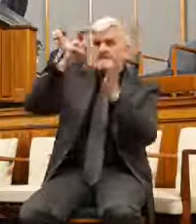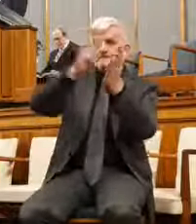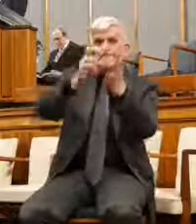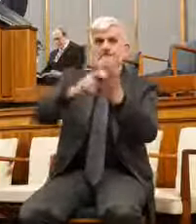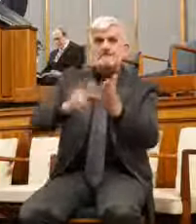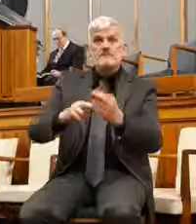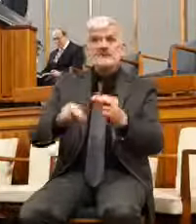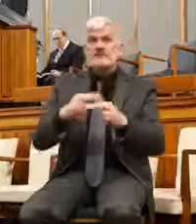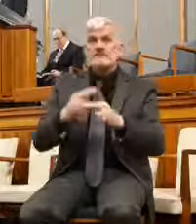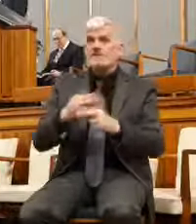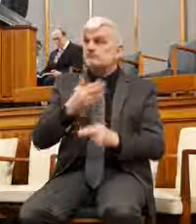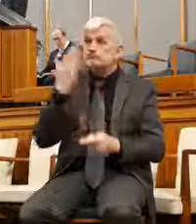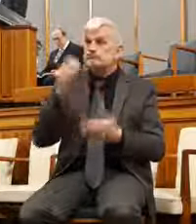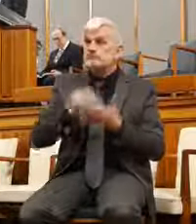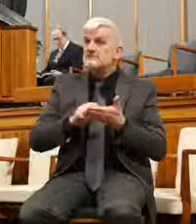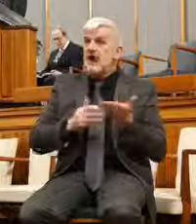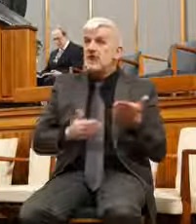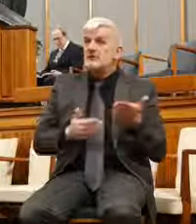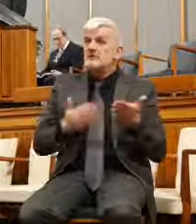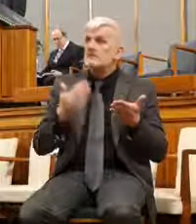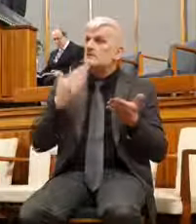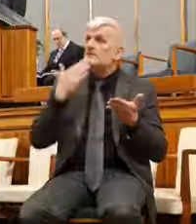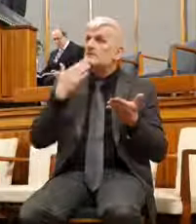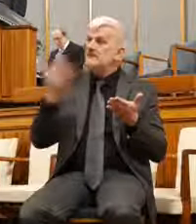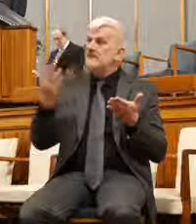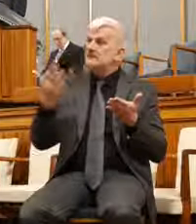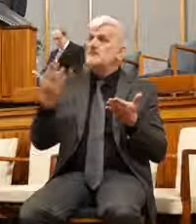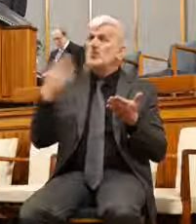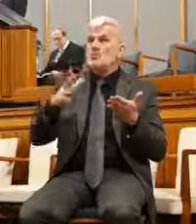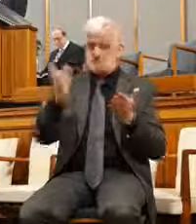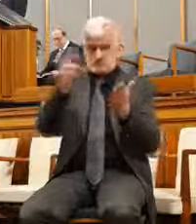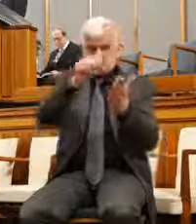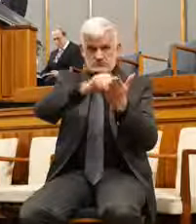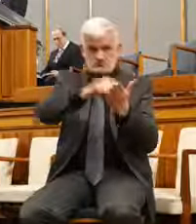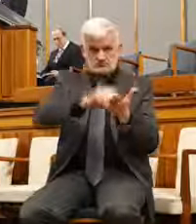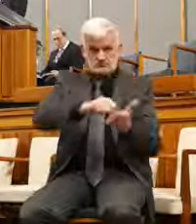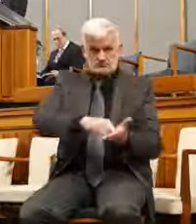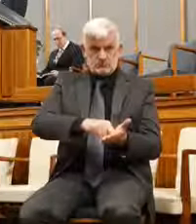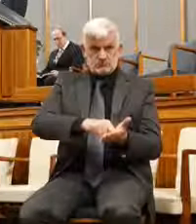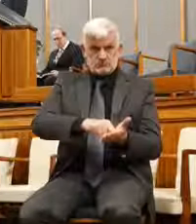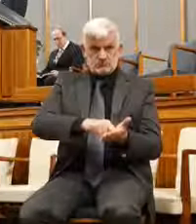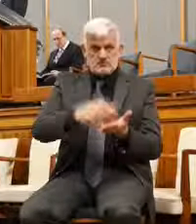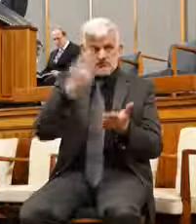already signed, we do hope that this petition will receive your sympathetic support.